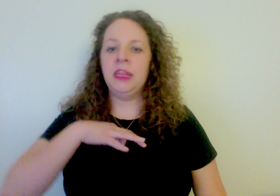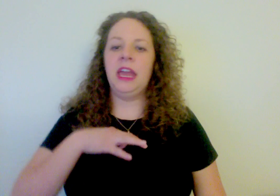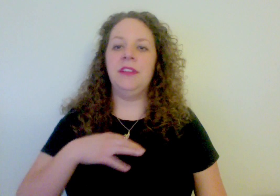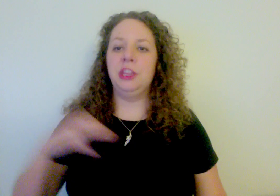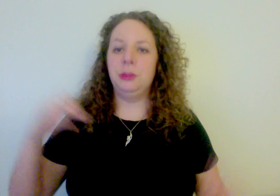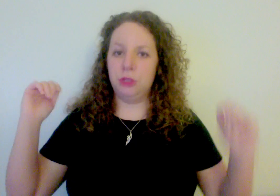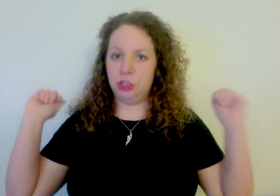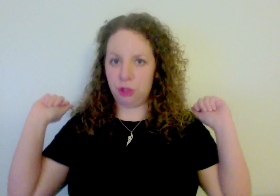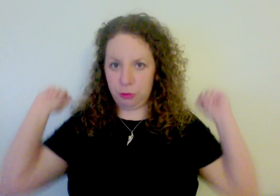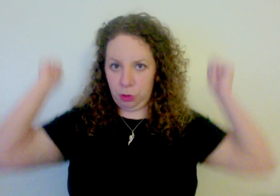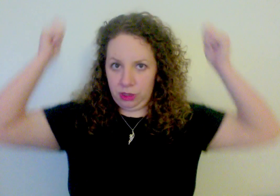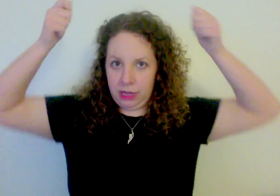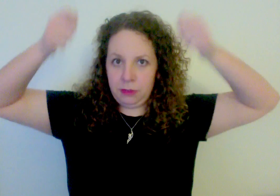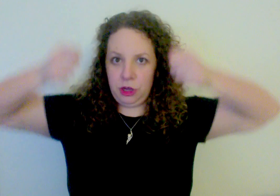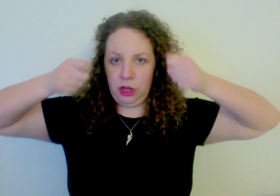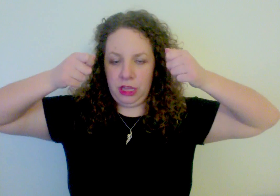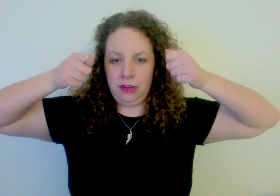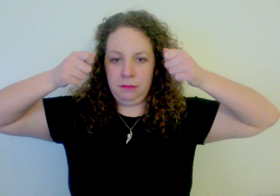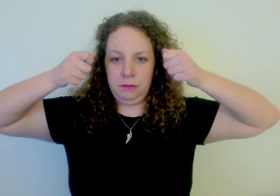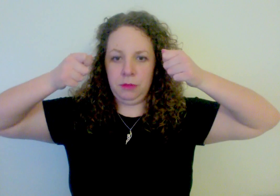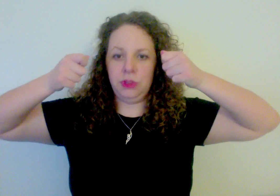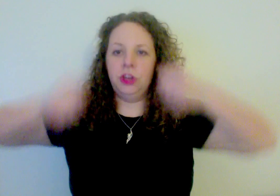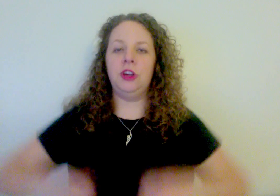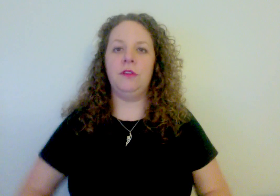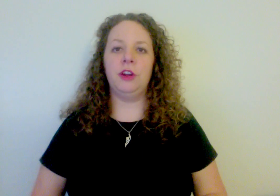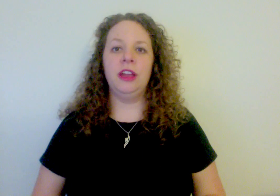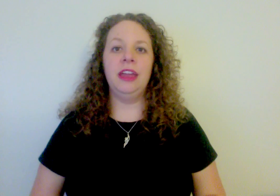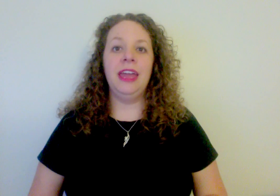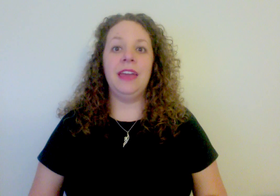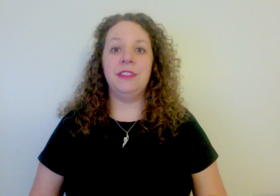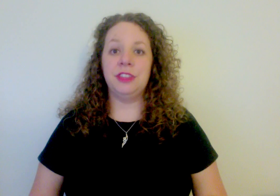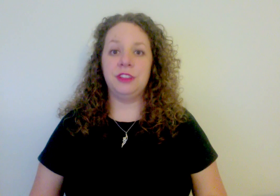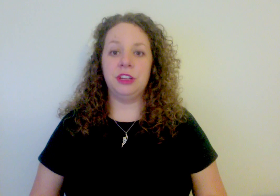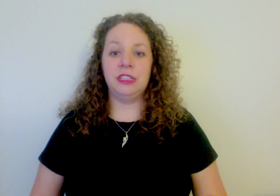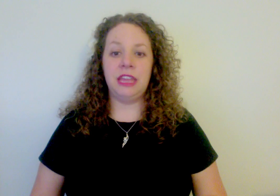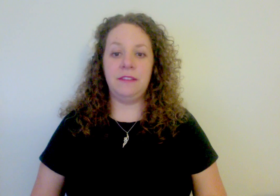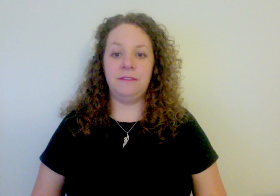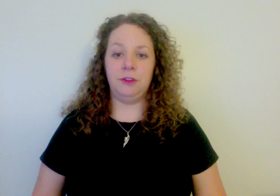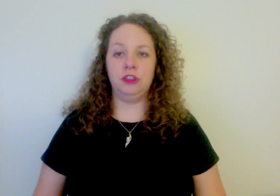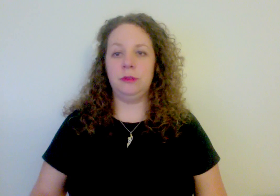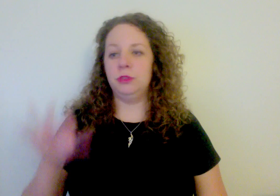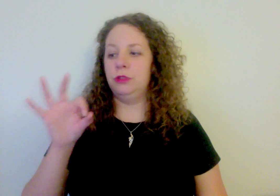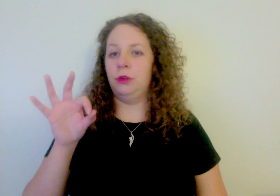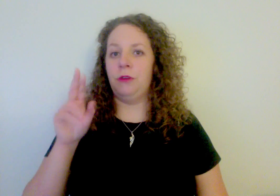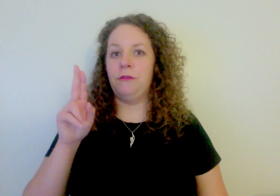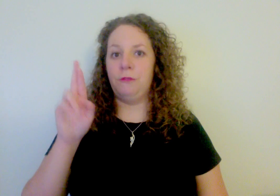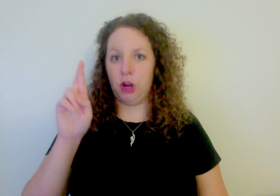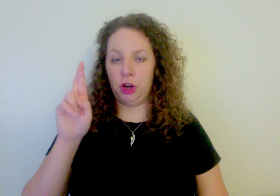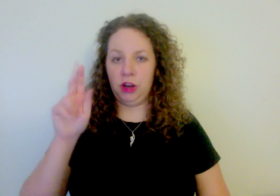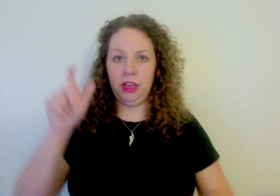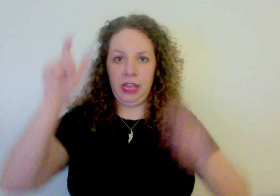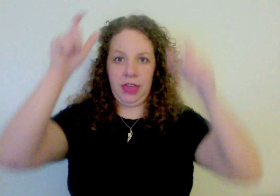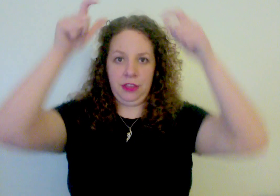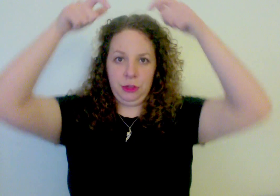and then you would show that you're pulling up the hood, put the hood over, and then that there is a fur trim. So you go fur, and then you could